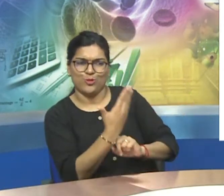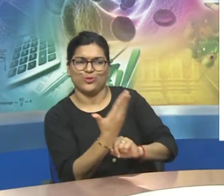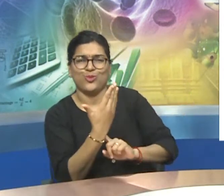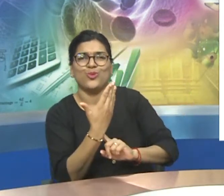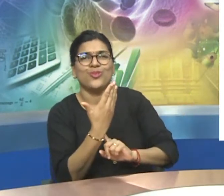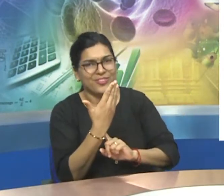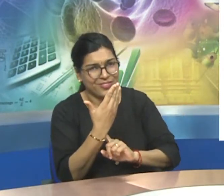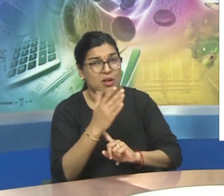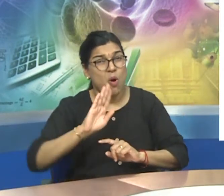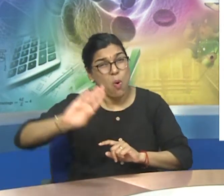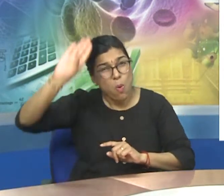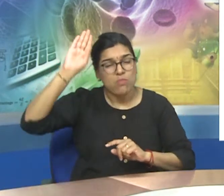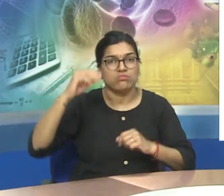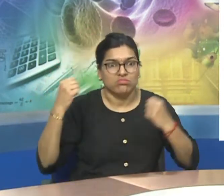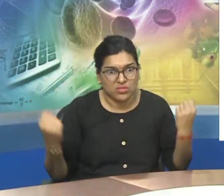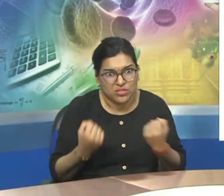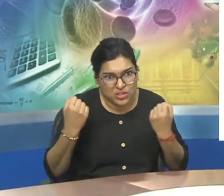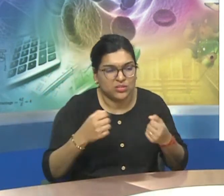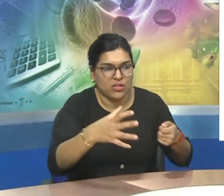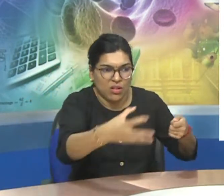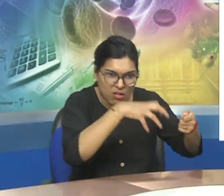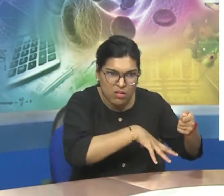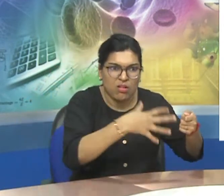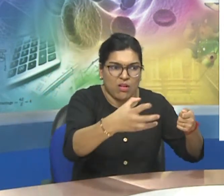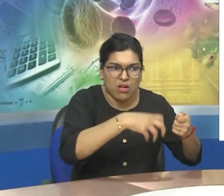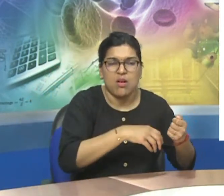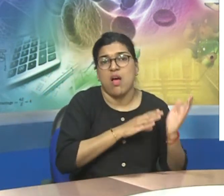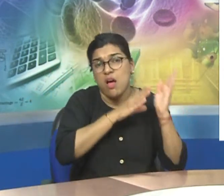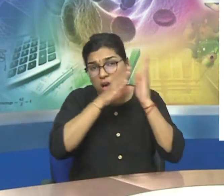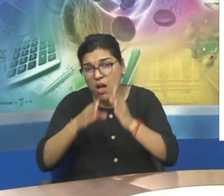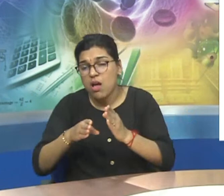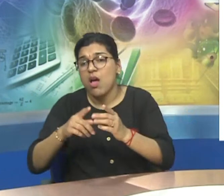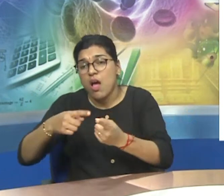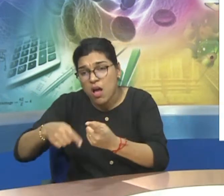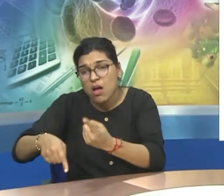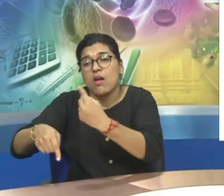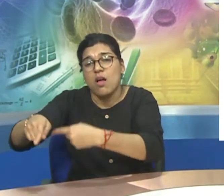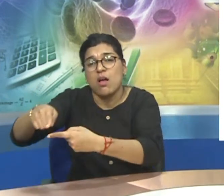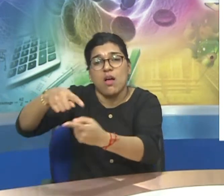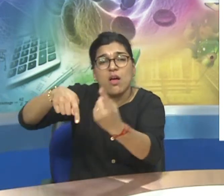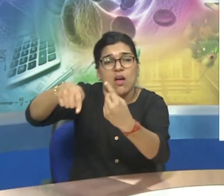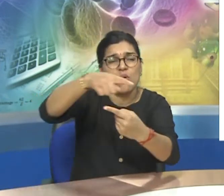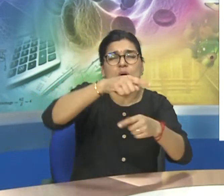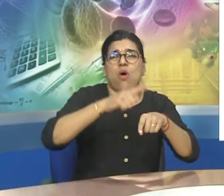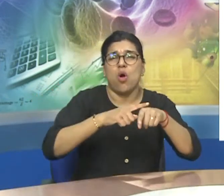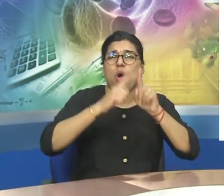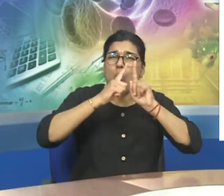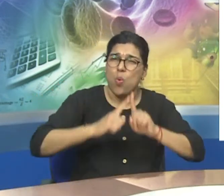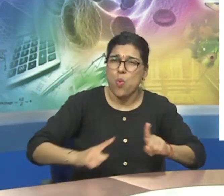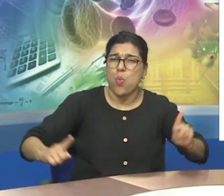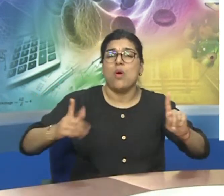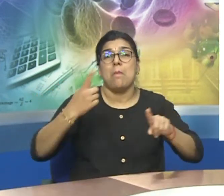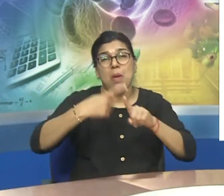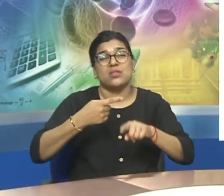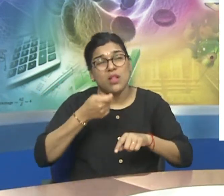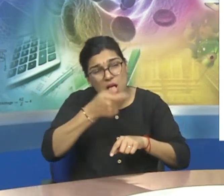Otherwise, one person needs to be deployed for just separating the waste material, and it takes a long time.